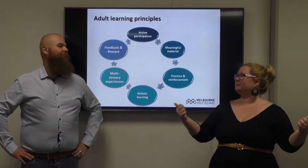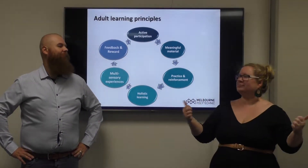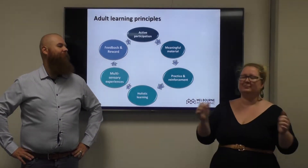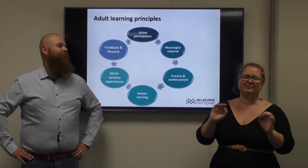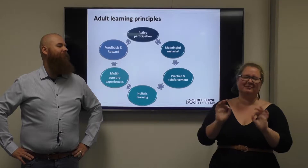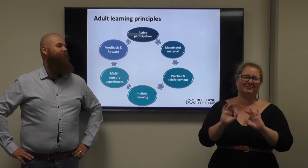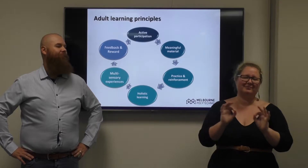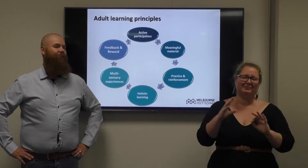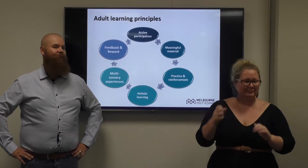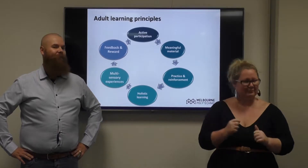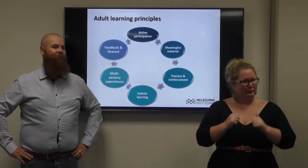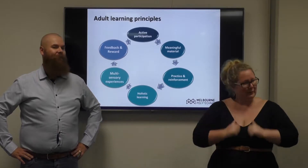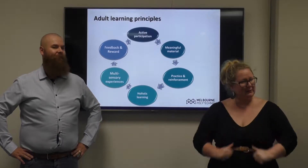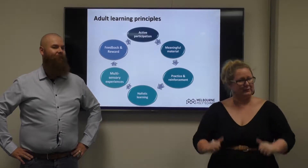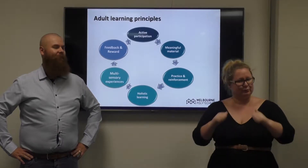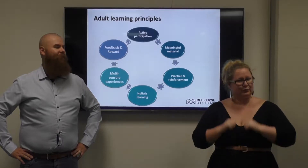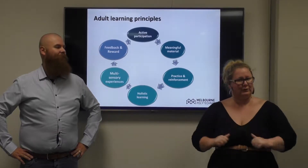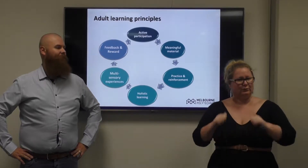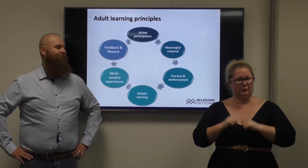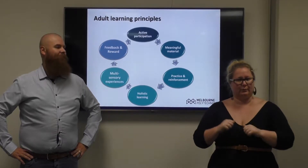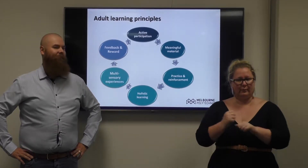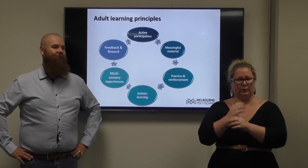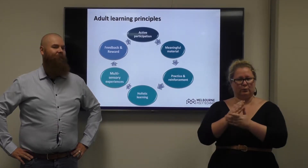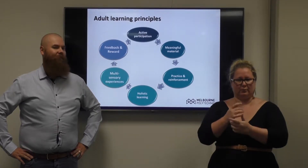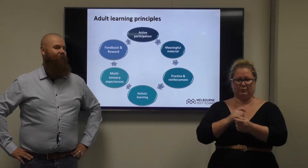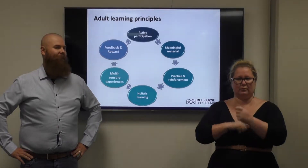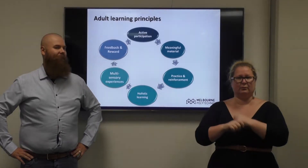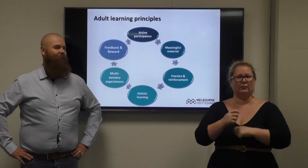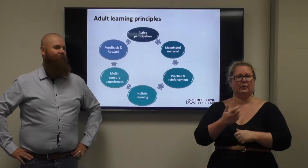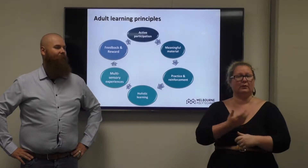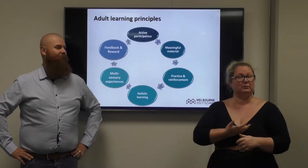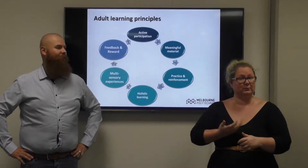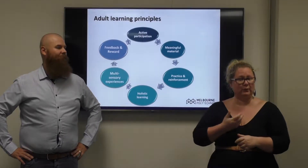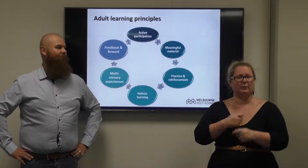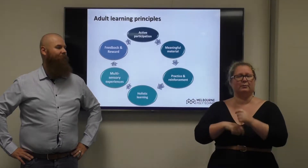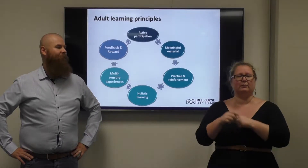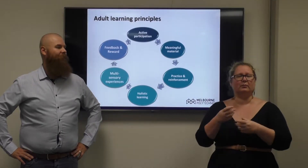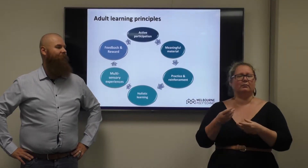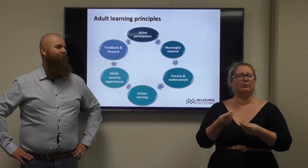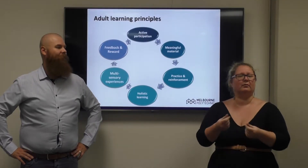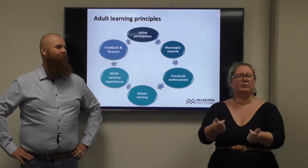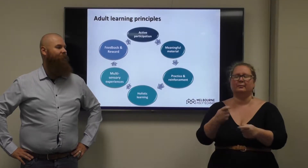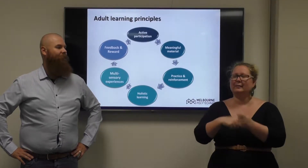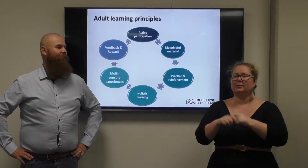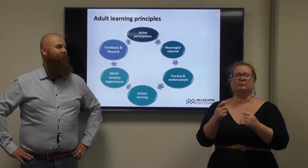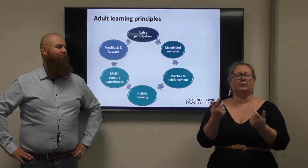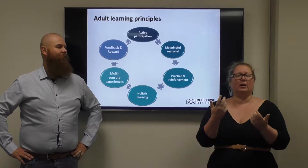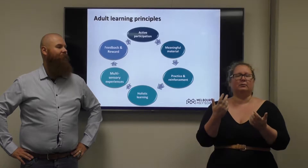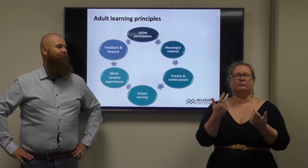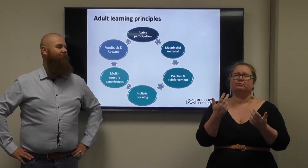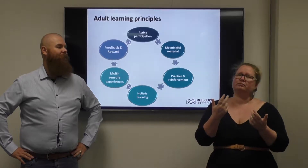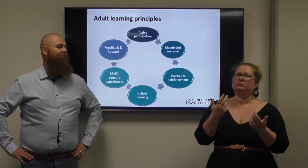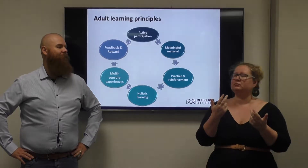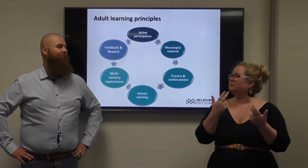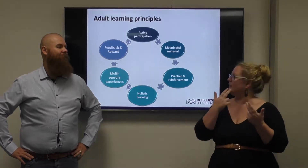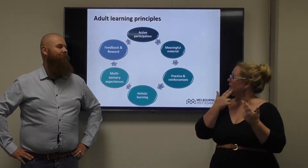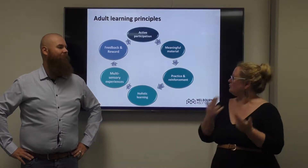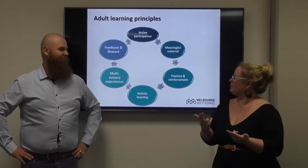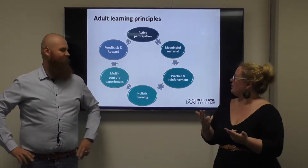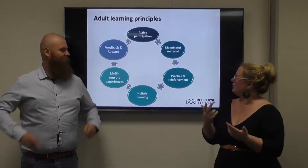So you learn once and that's it? No. These are skills that you need to practice and become comfortable with and improve